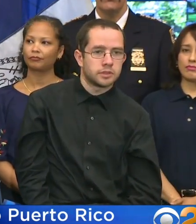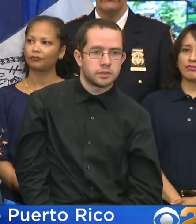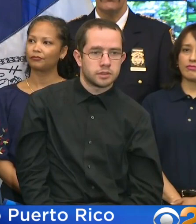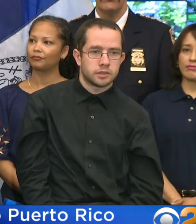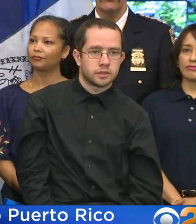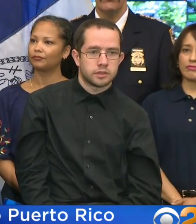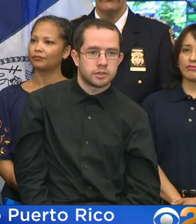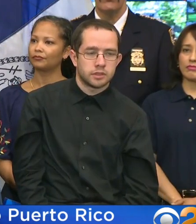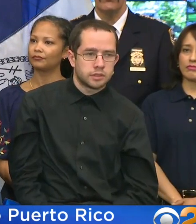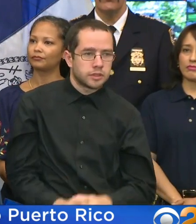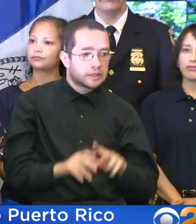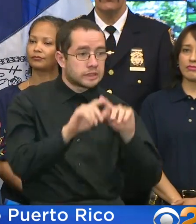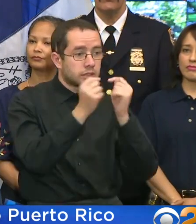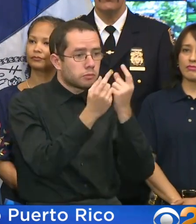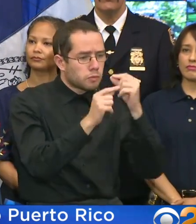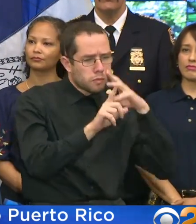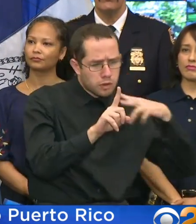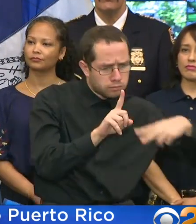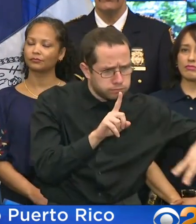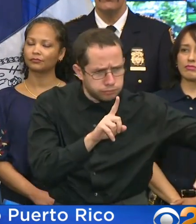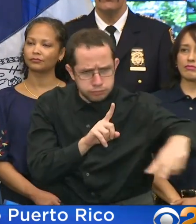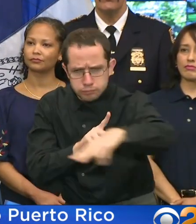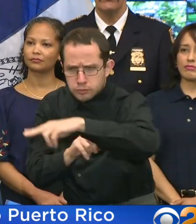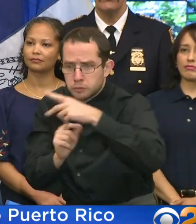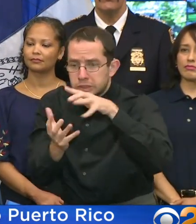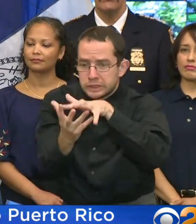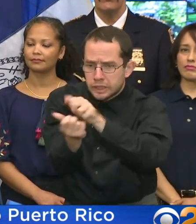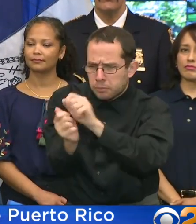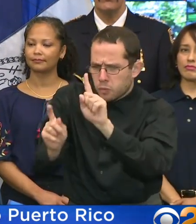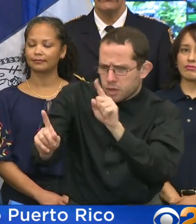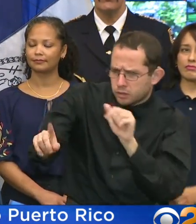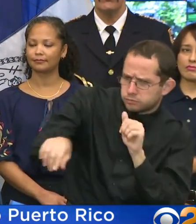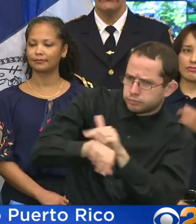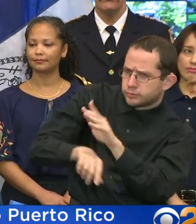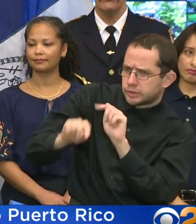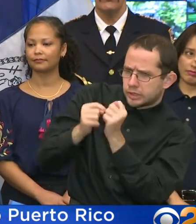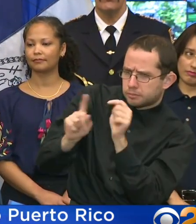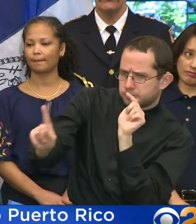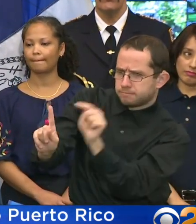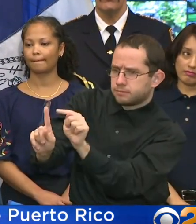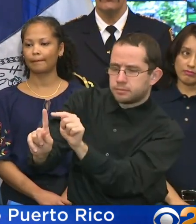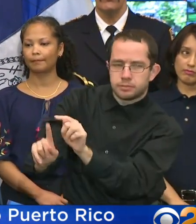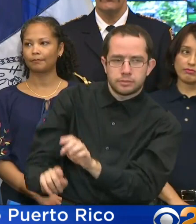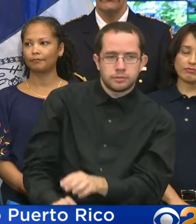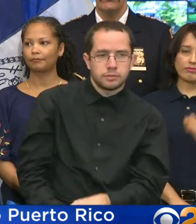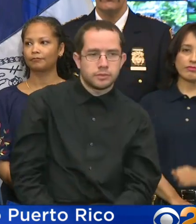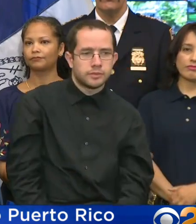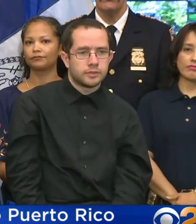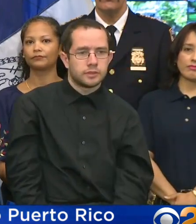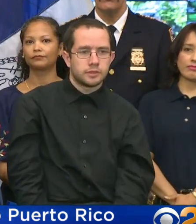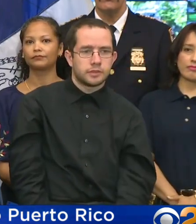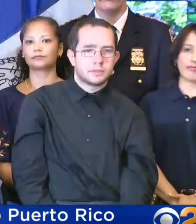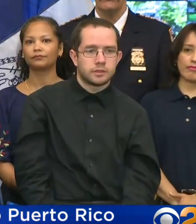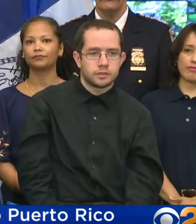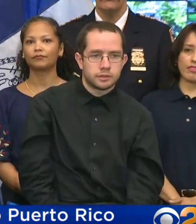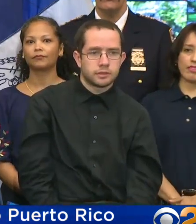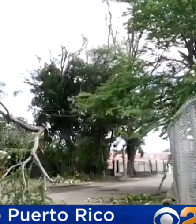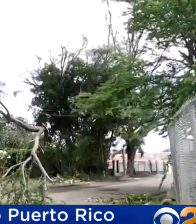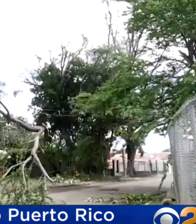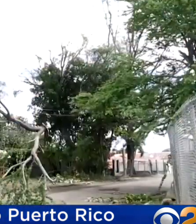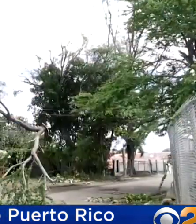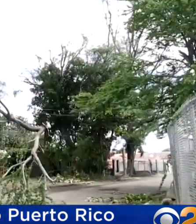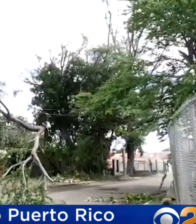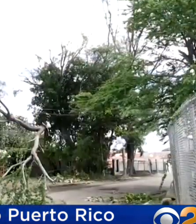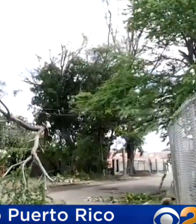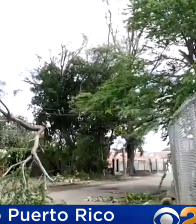Our team met with the mayor of San Juan and is working with FEMA and PREMA to see what is needed and how we could